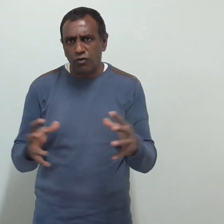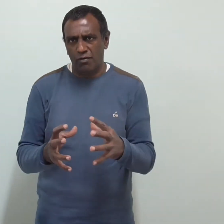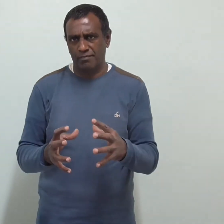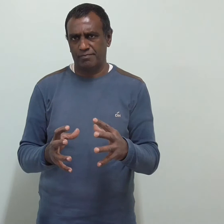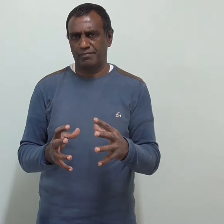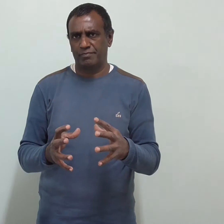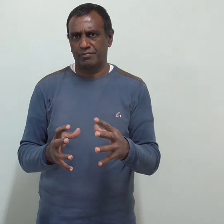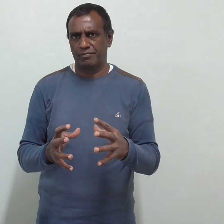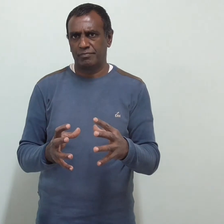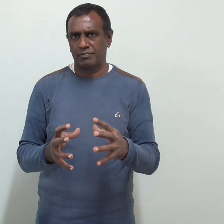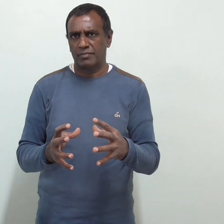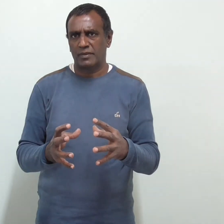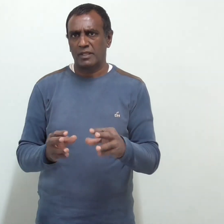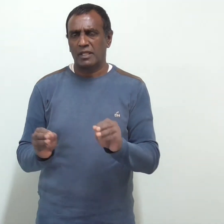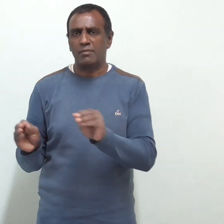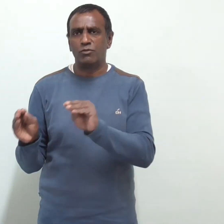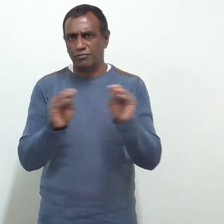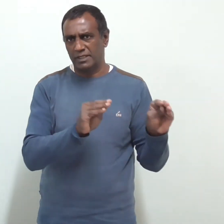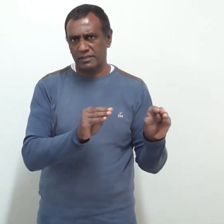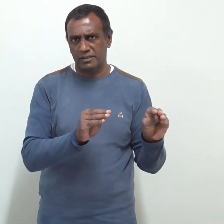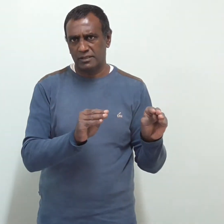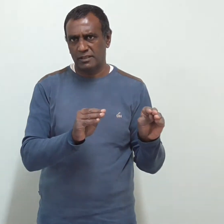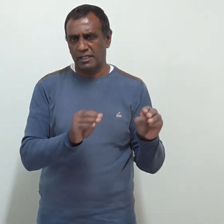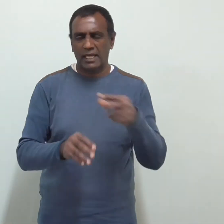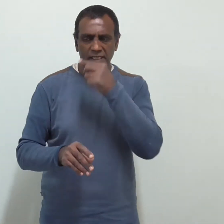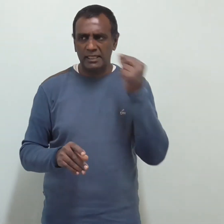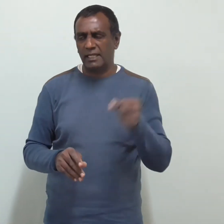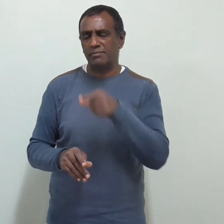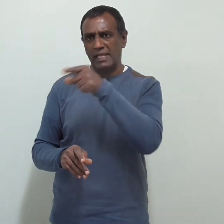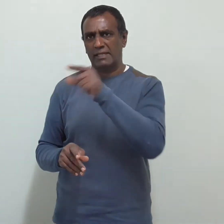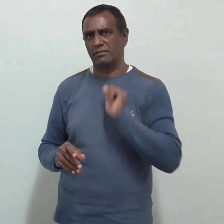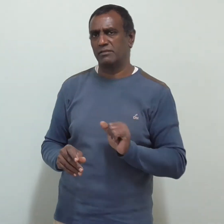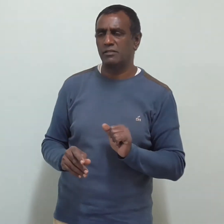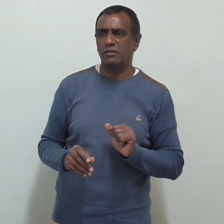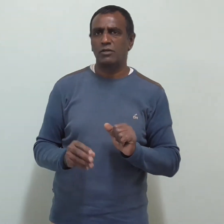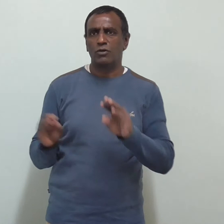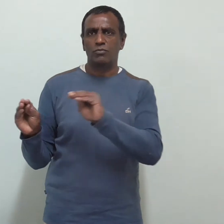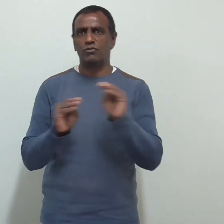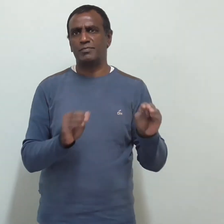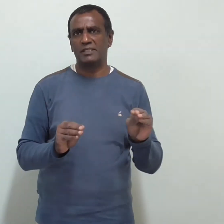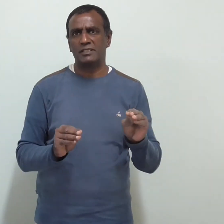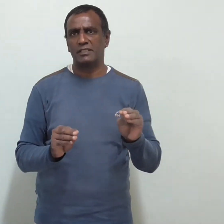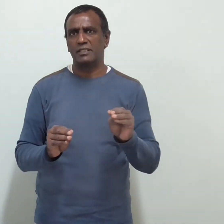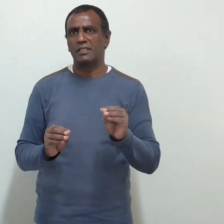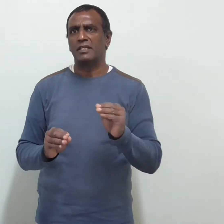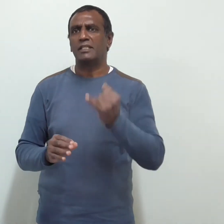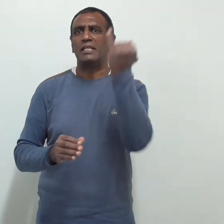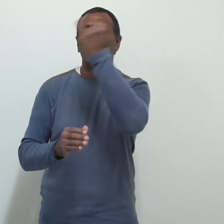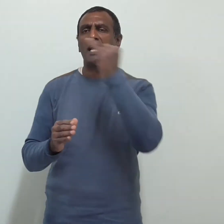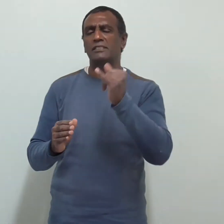form a movement, and they named that movement the